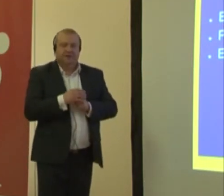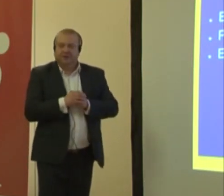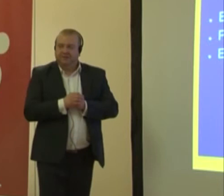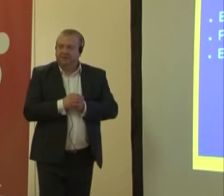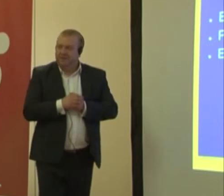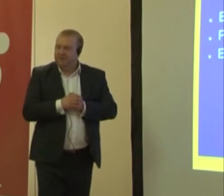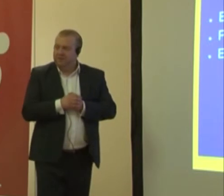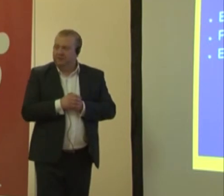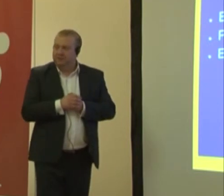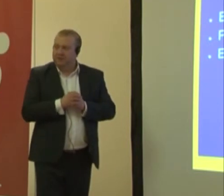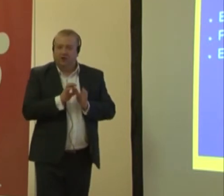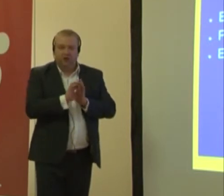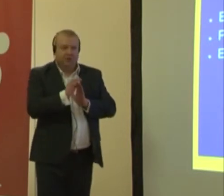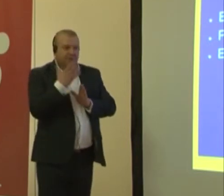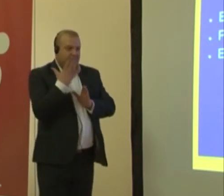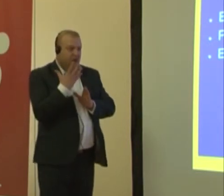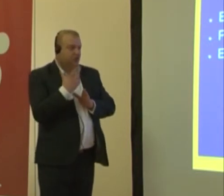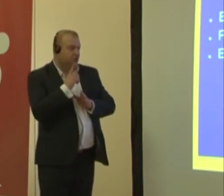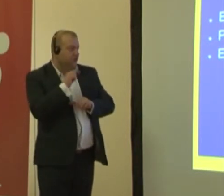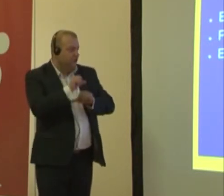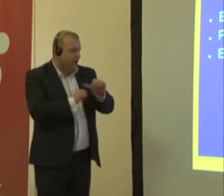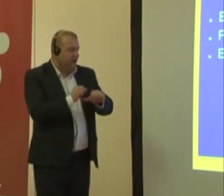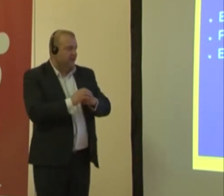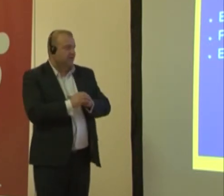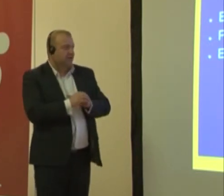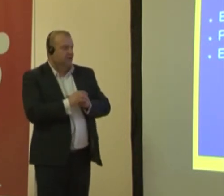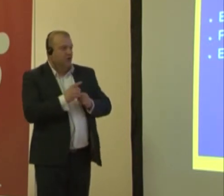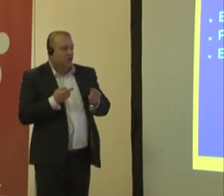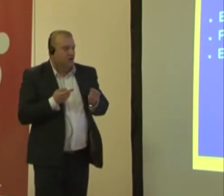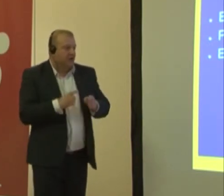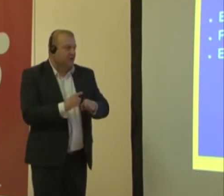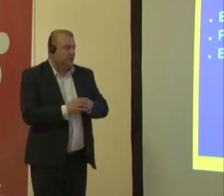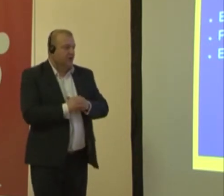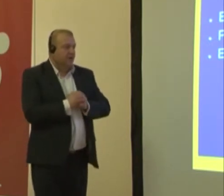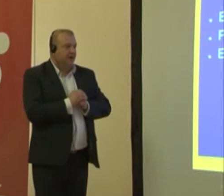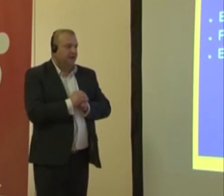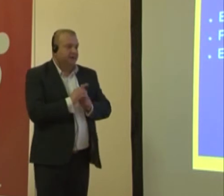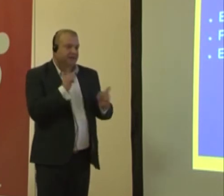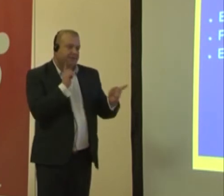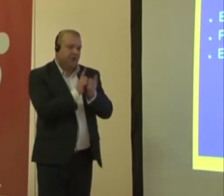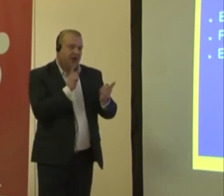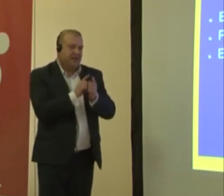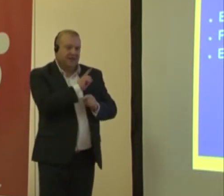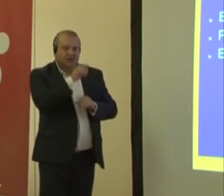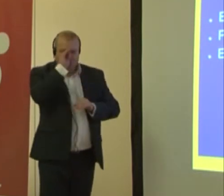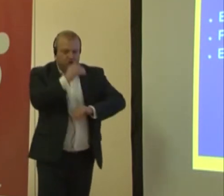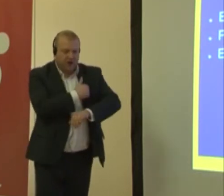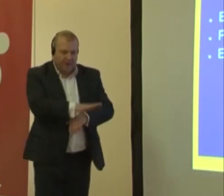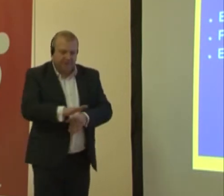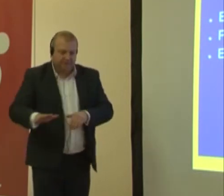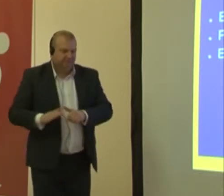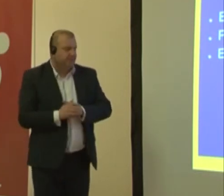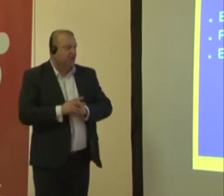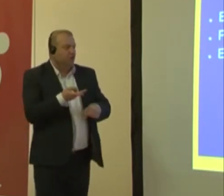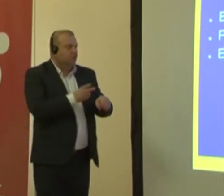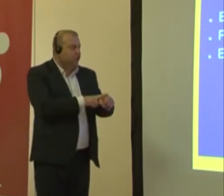years, meetings with student learners who have sometimes severe disabilities to talk to policymakers and say,